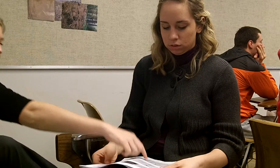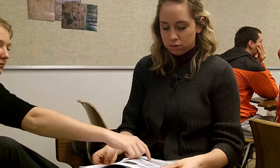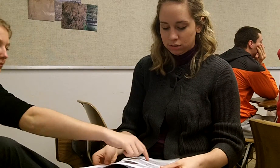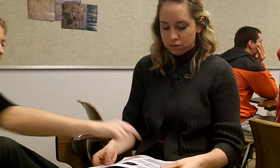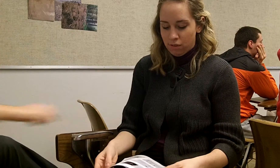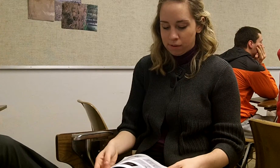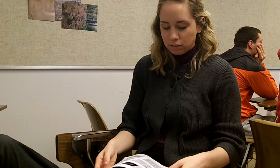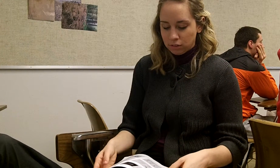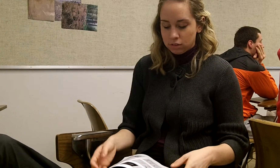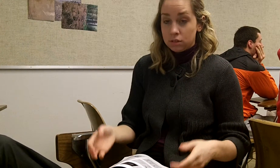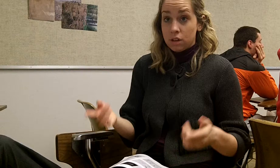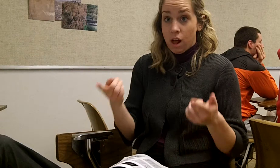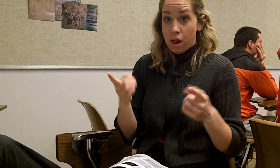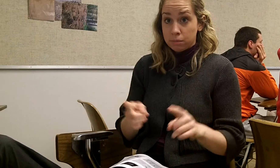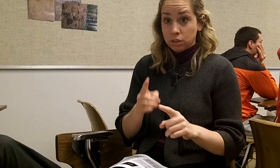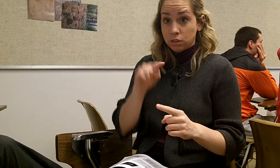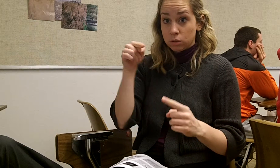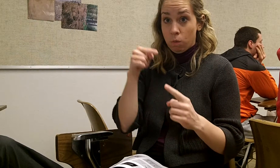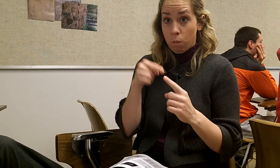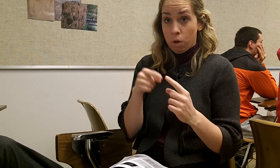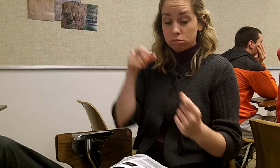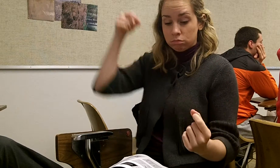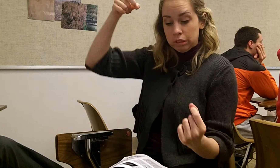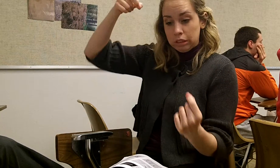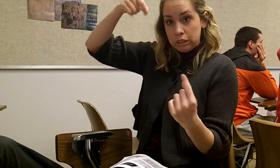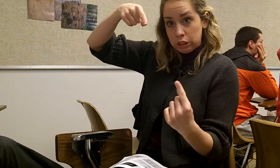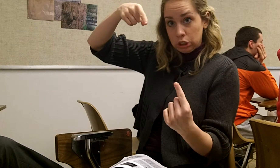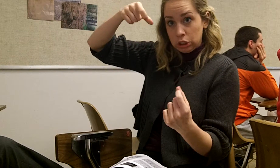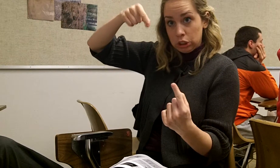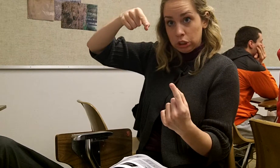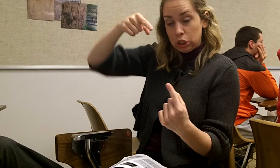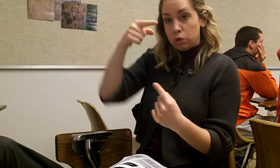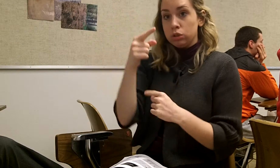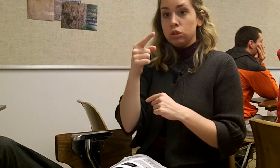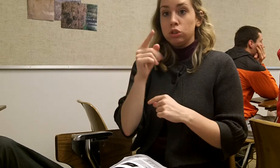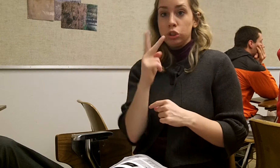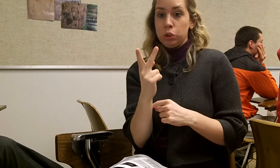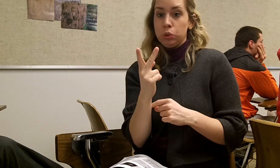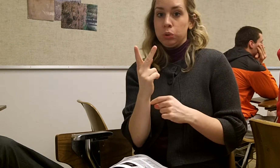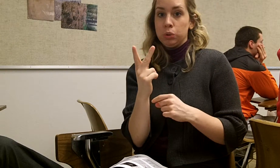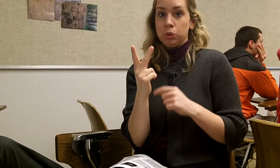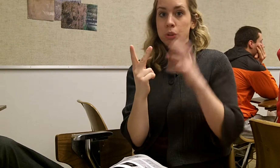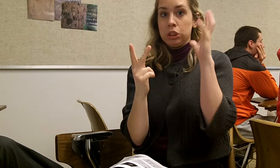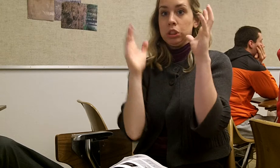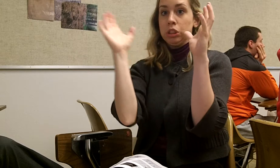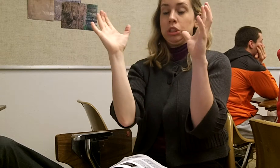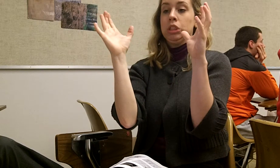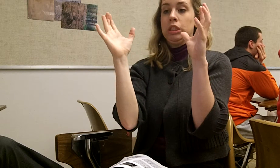And what happens is when the signal is around, there are 2 receptors that can dimerize. They come